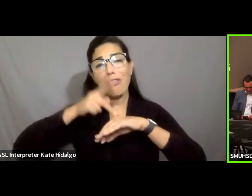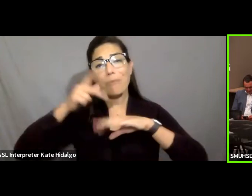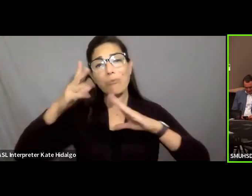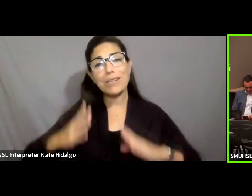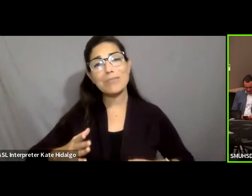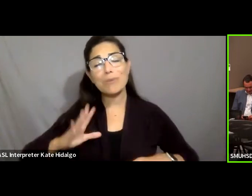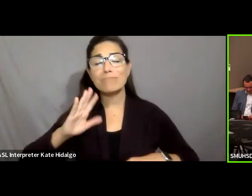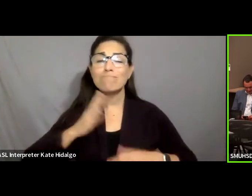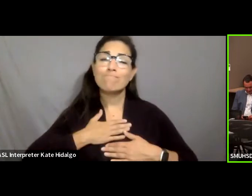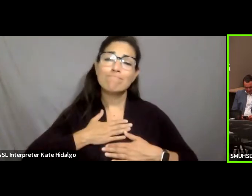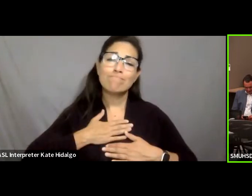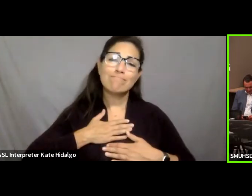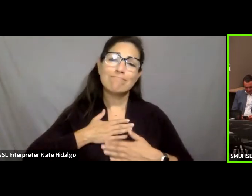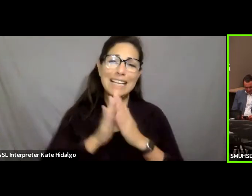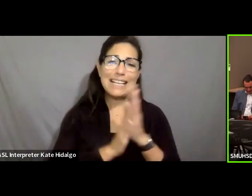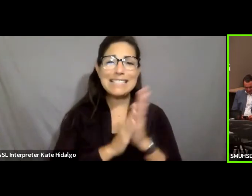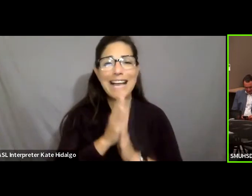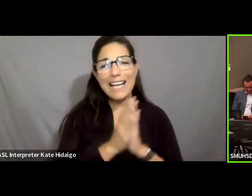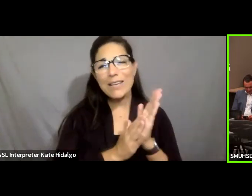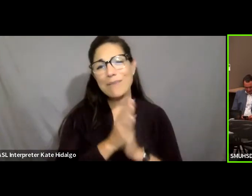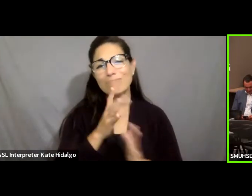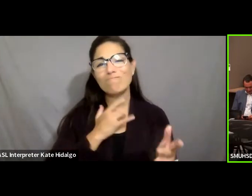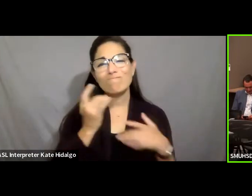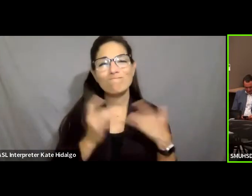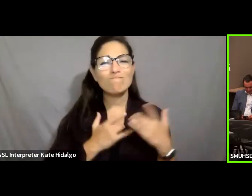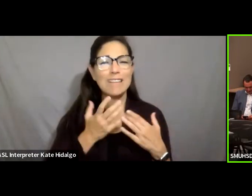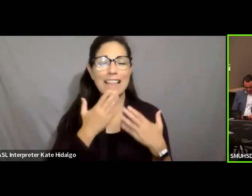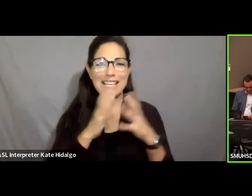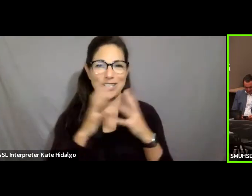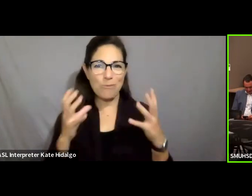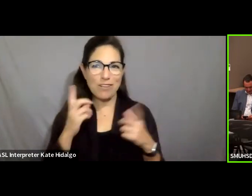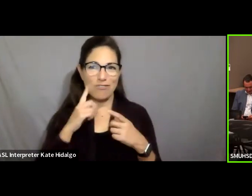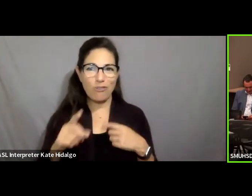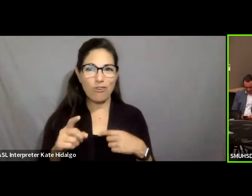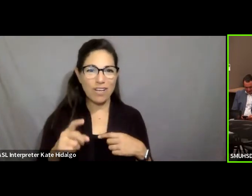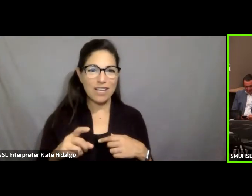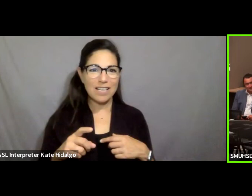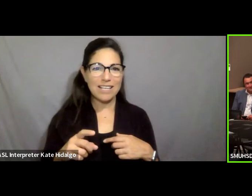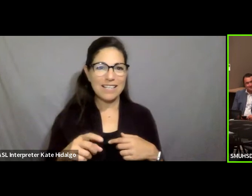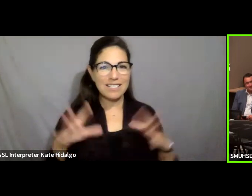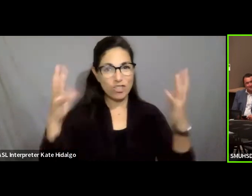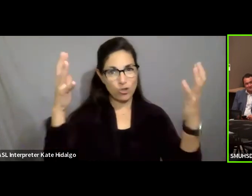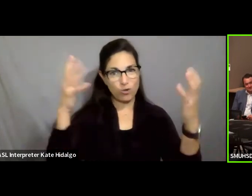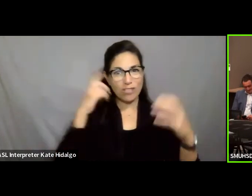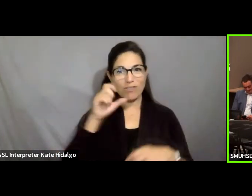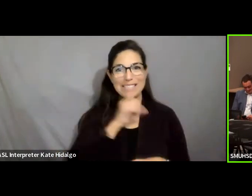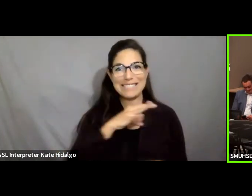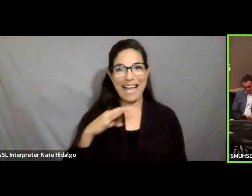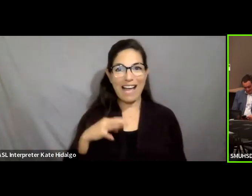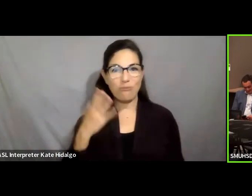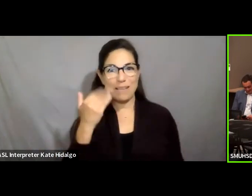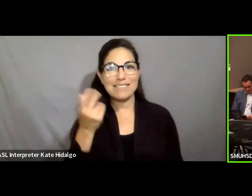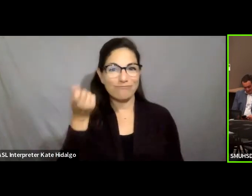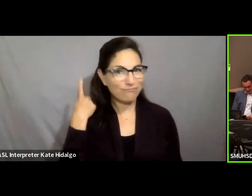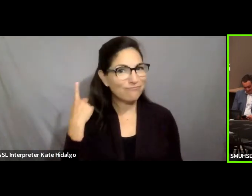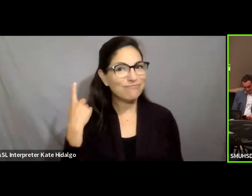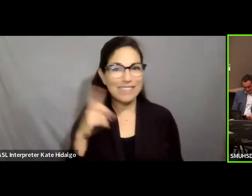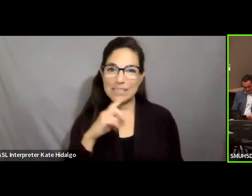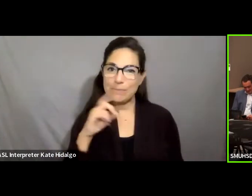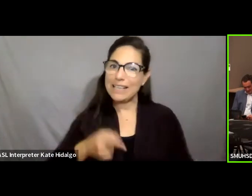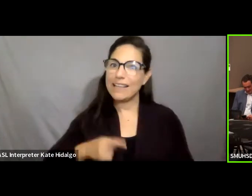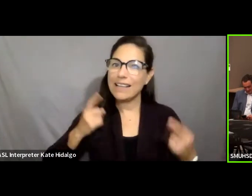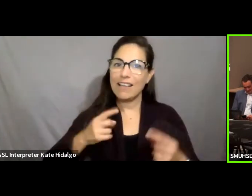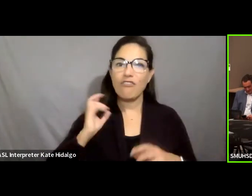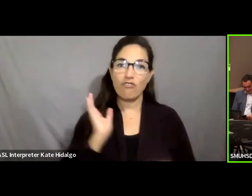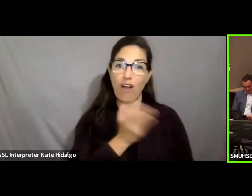all the excitement from you guys. And thanks so much for the kudos to the staff, because I know it's been really hard for